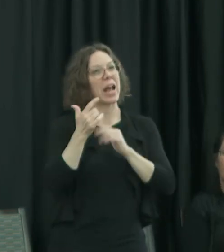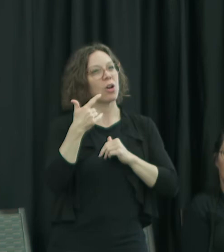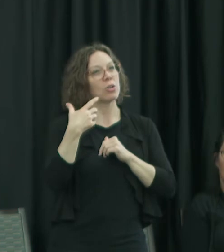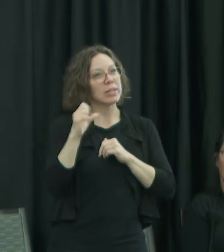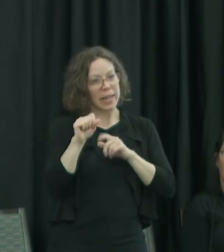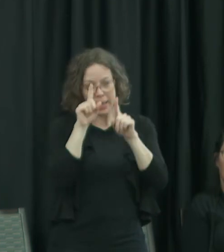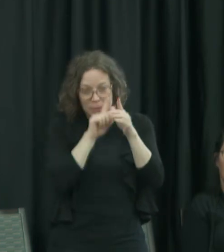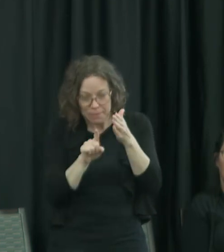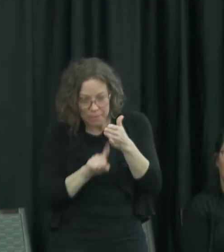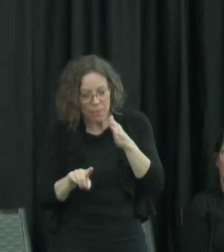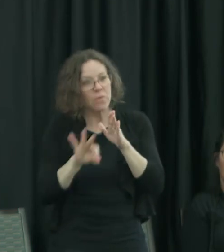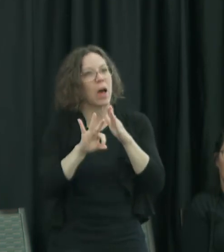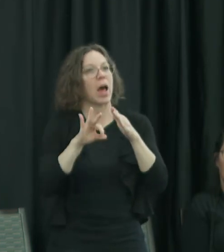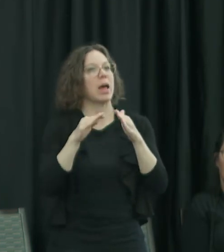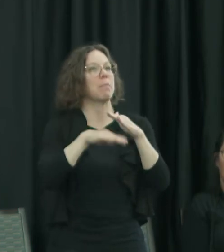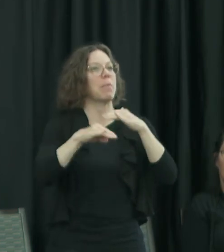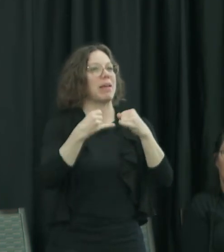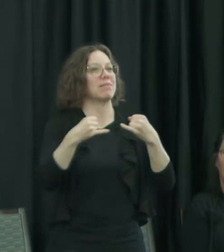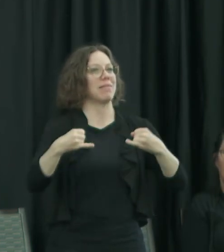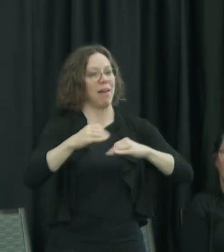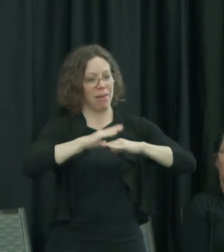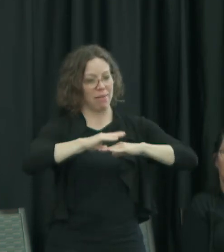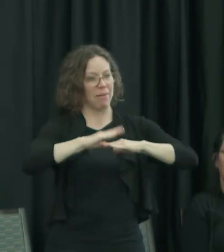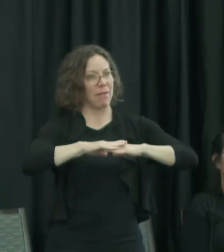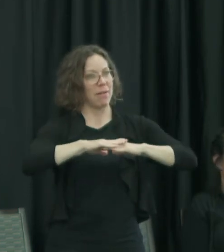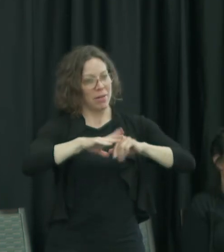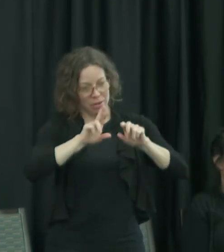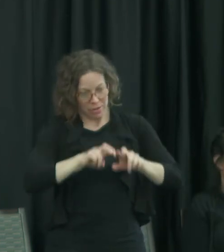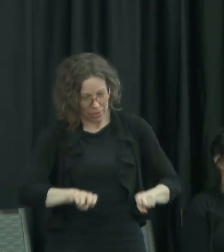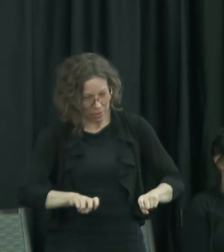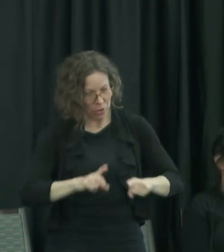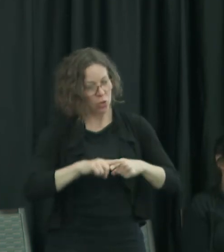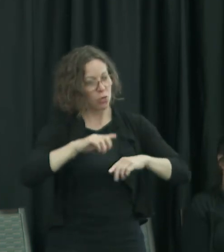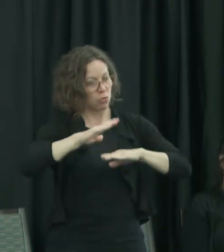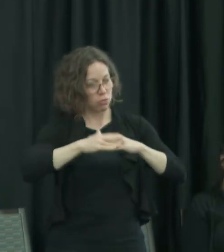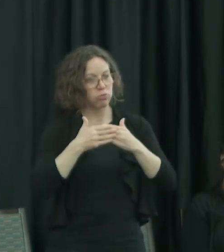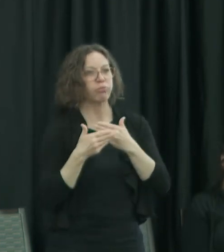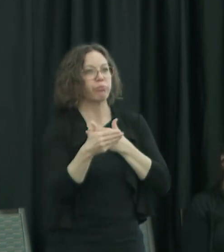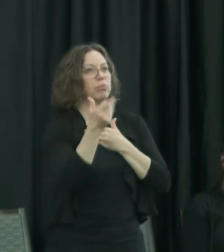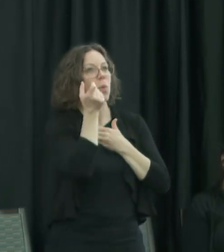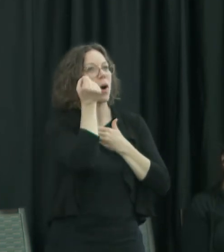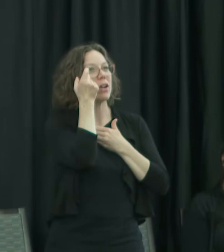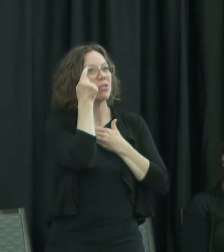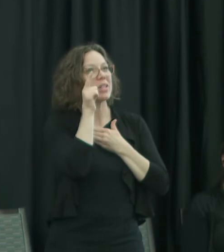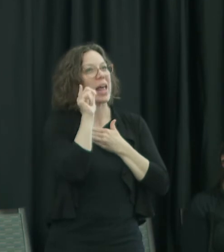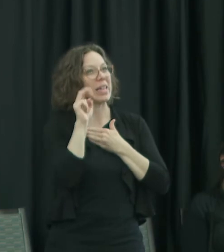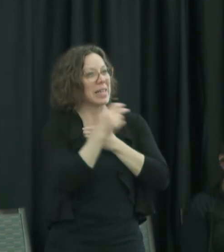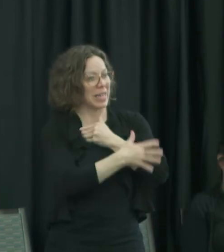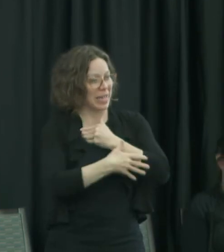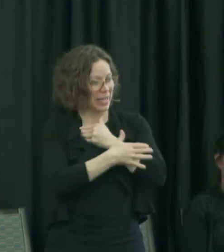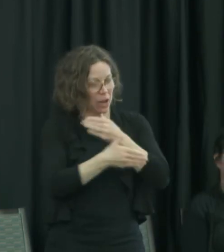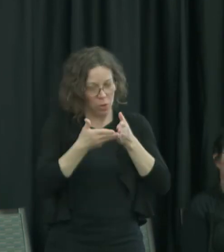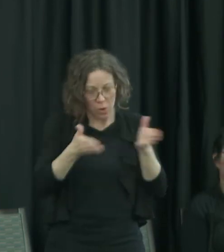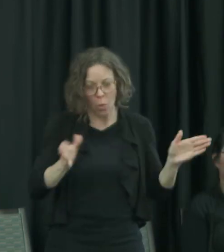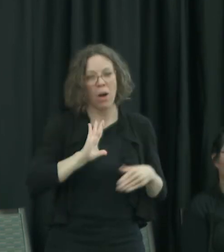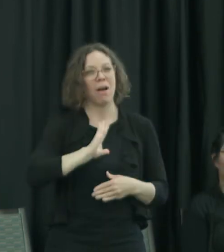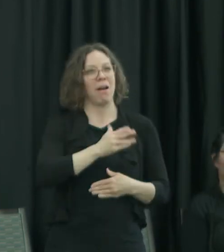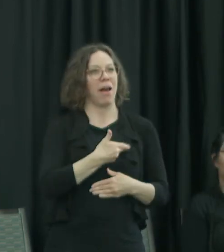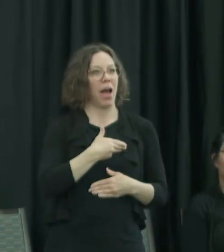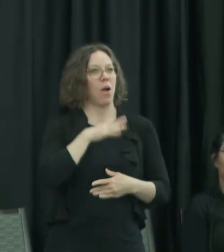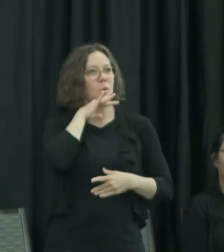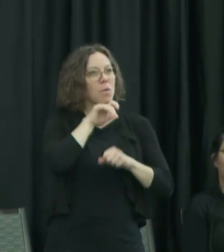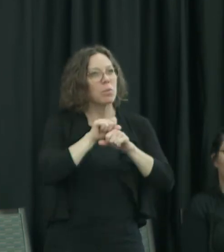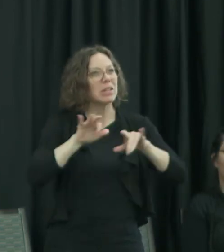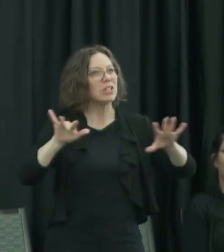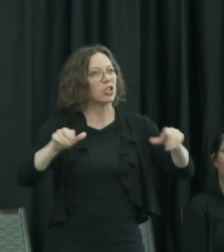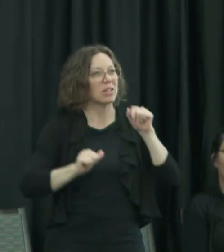establish a baseline. This provides a benchmark to better understand Lynn County-wide our emissions. Lynn